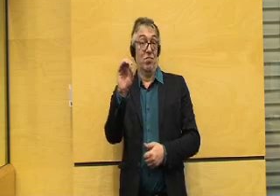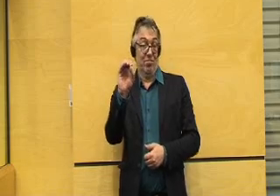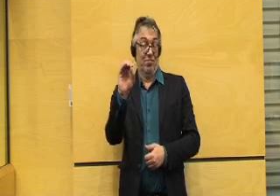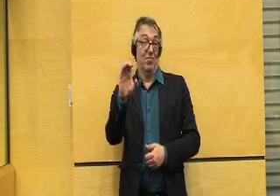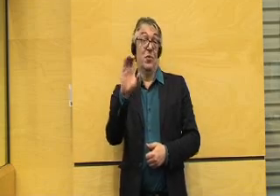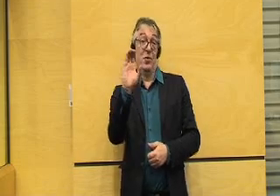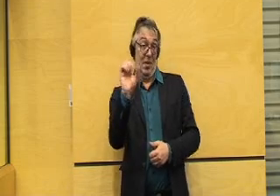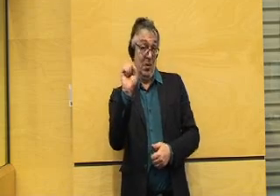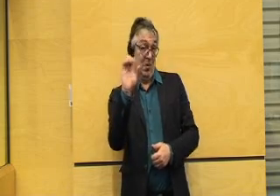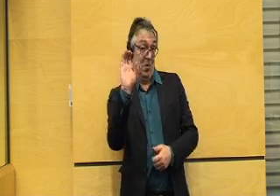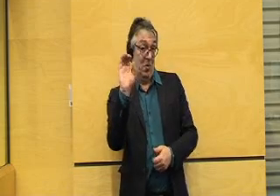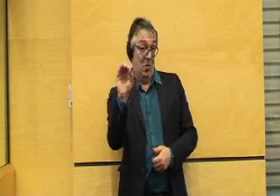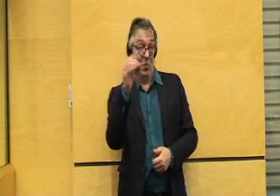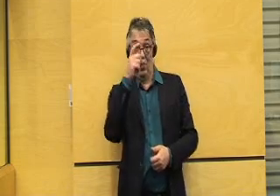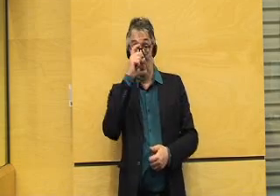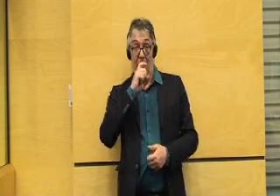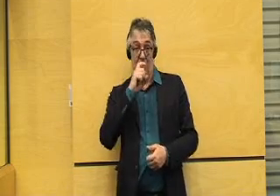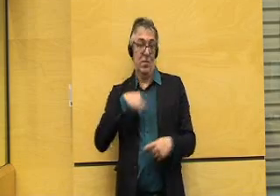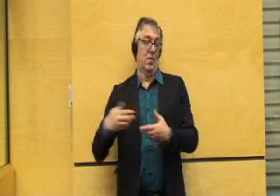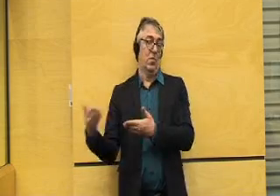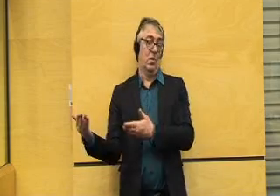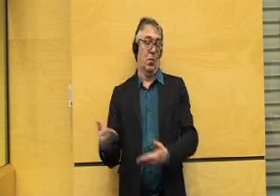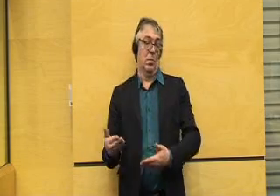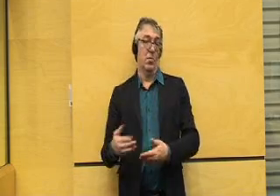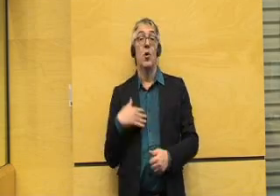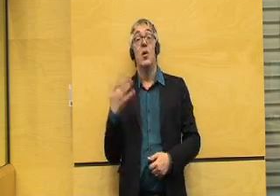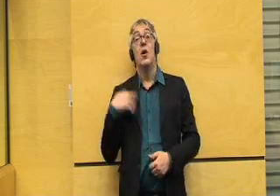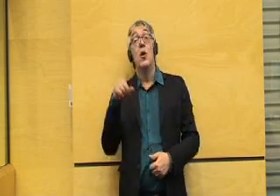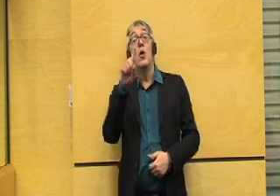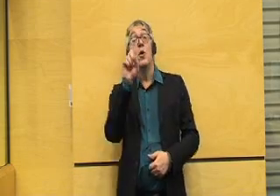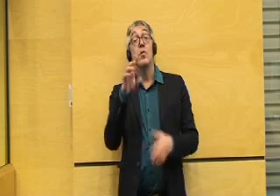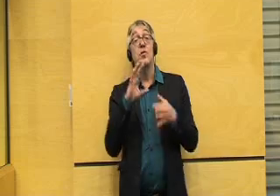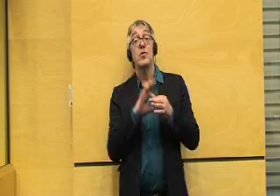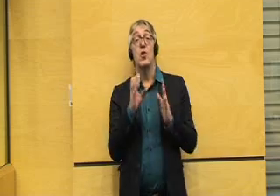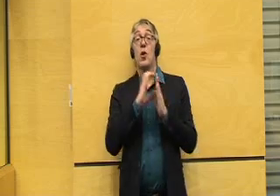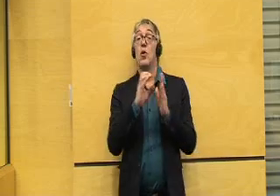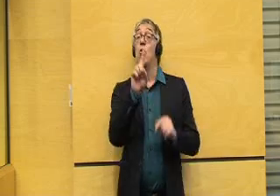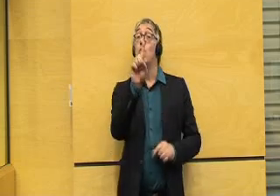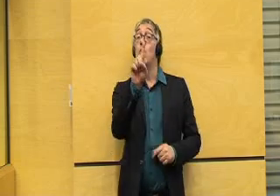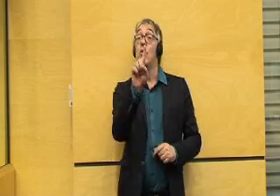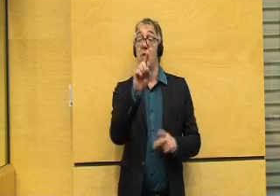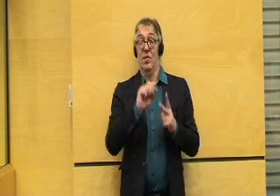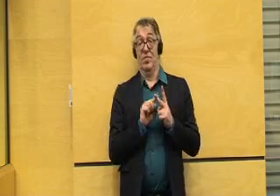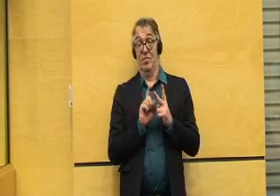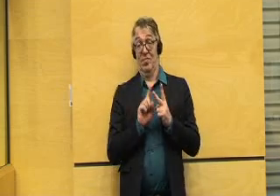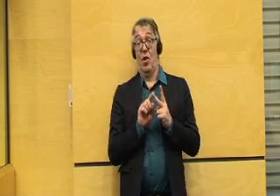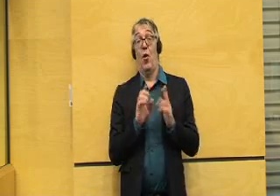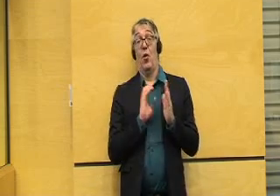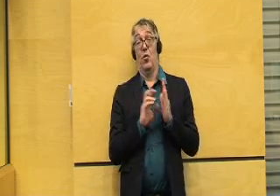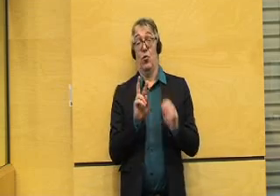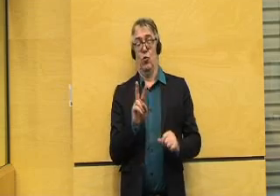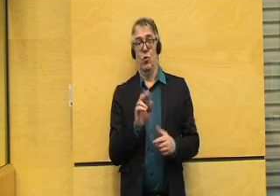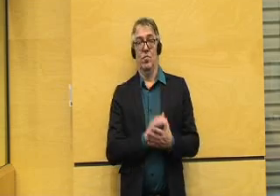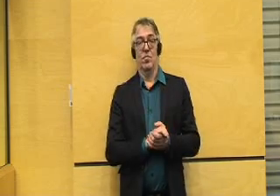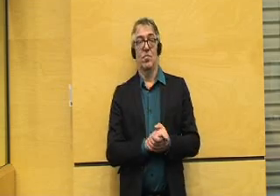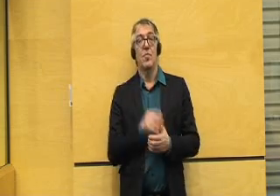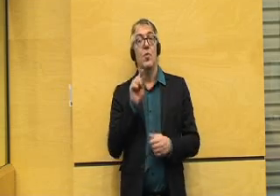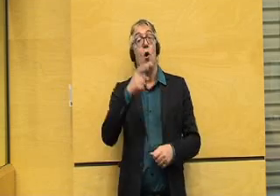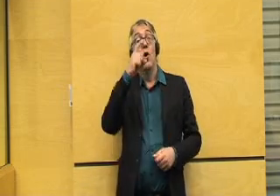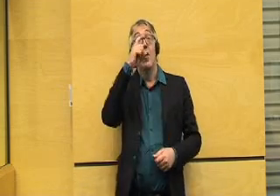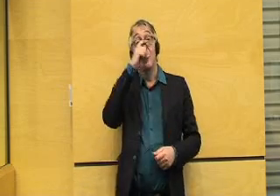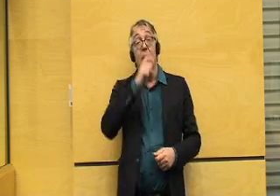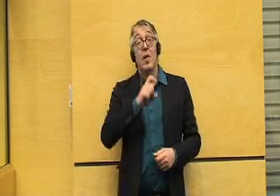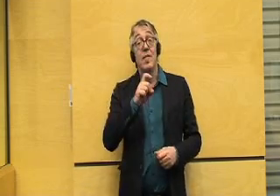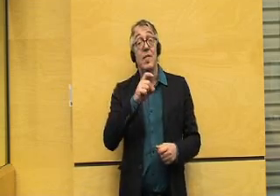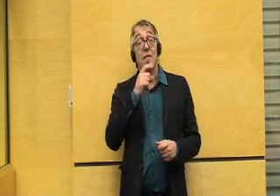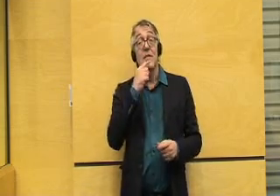have some questions regarding Article 1 and Article 2. Definition of disability in Thailand is stipulated in the